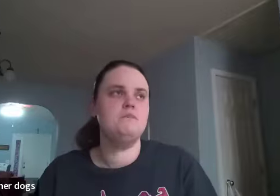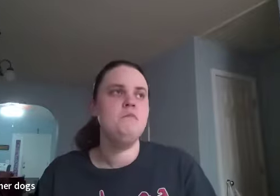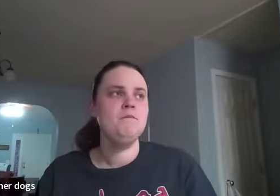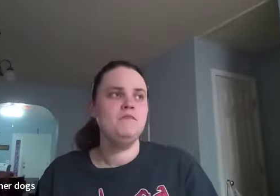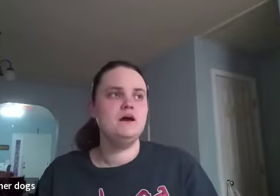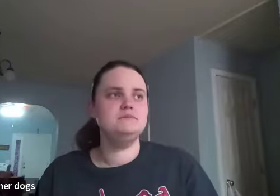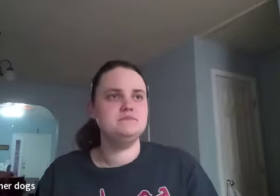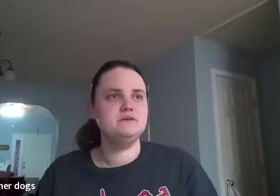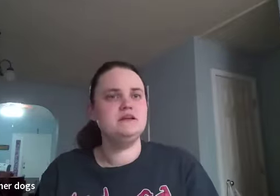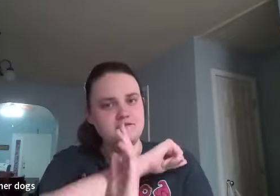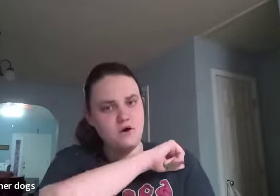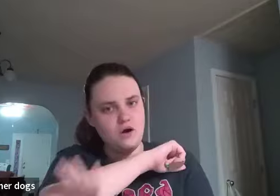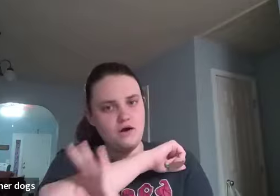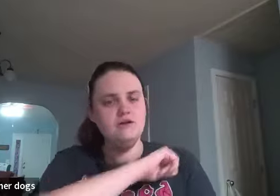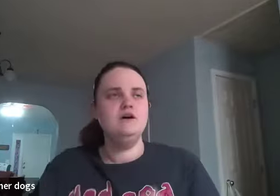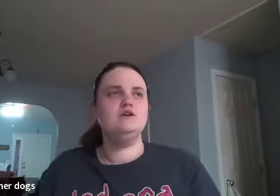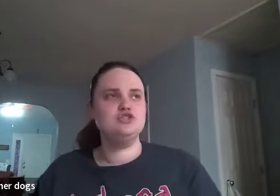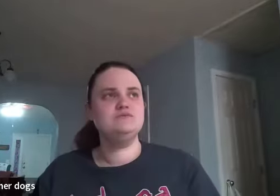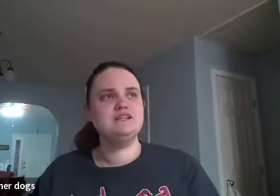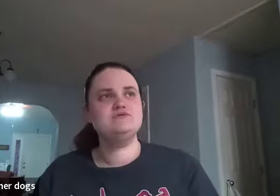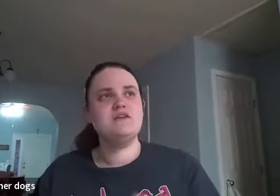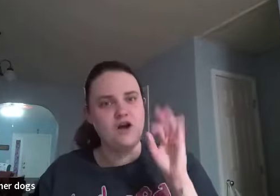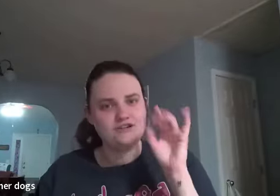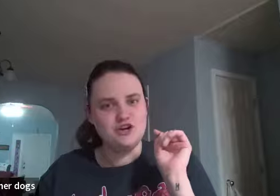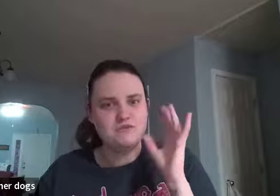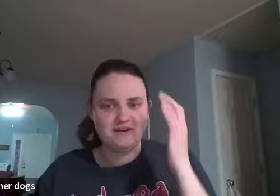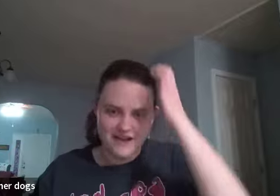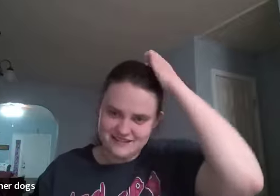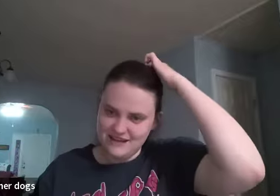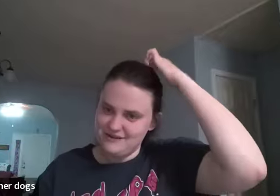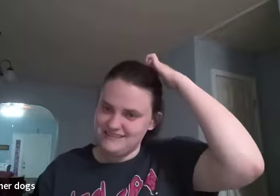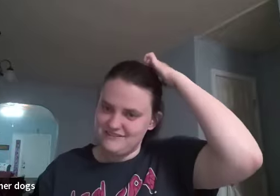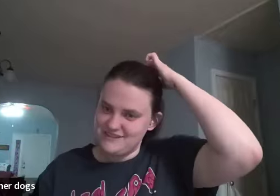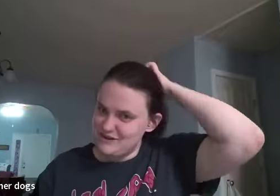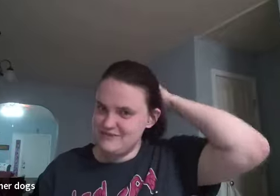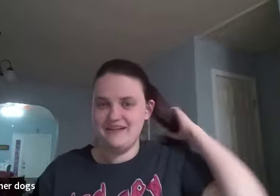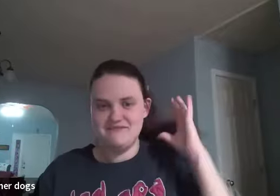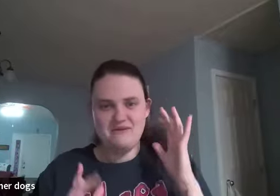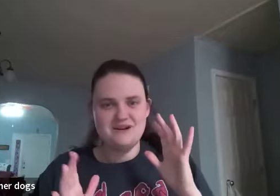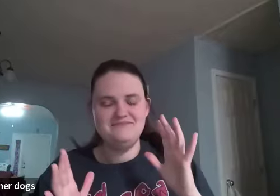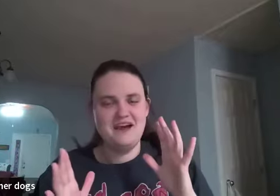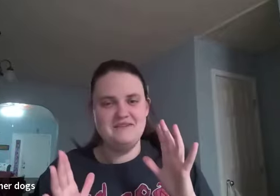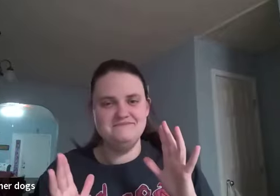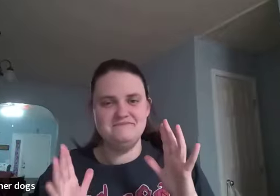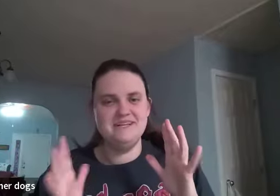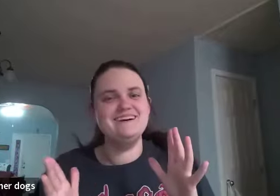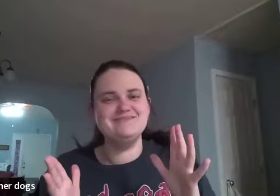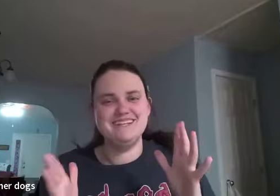up. Typically in the fall, usually when it's around the October class. I always love this one, love that one, because we get